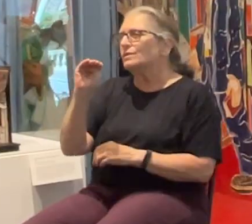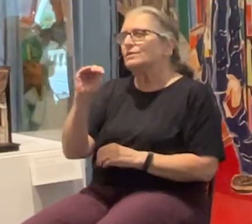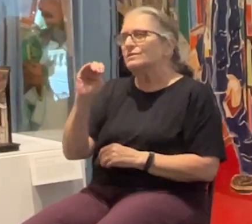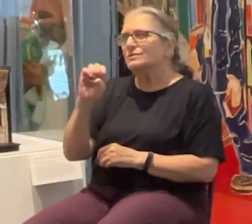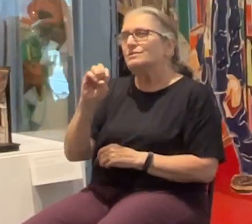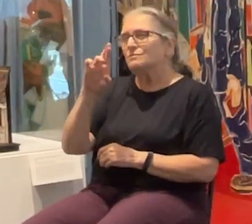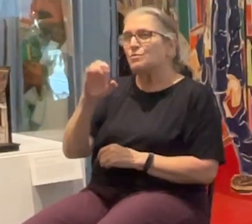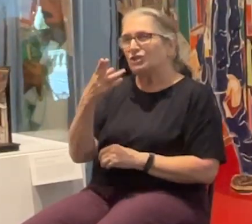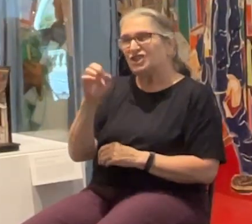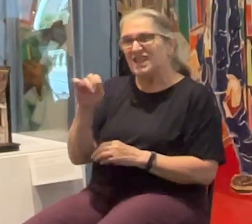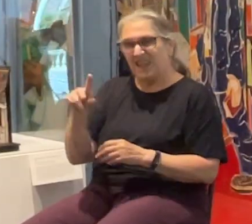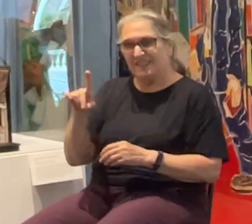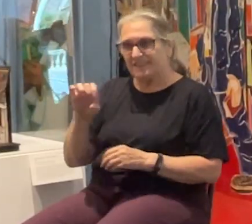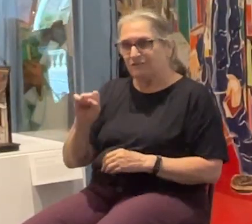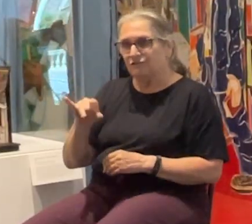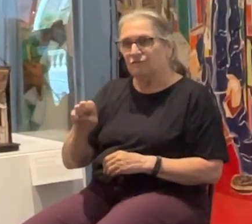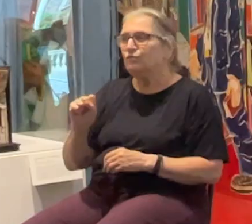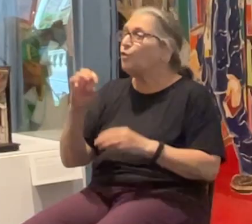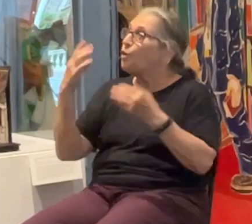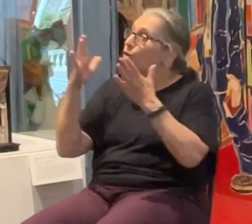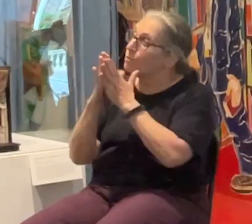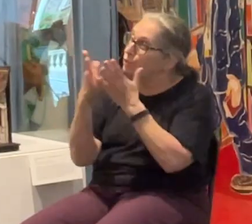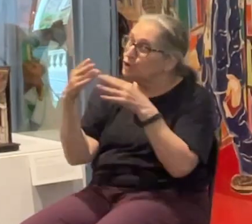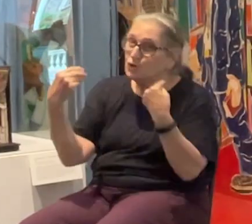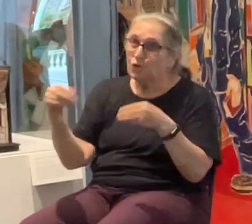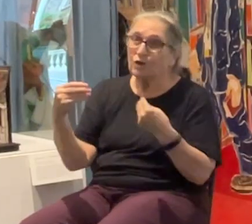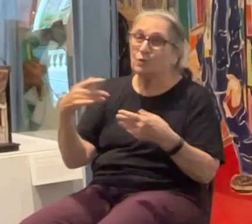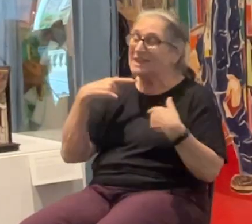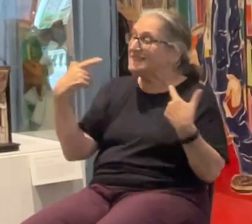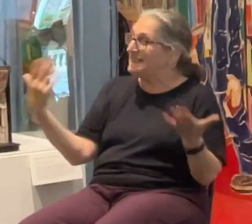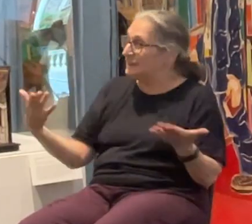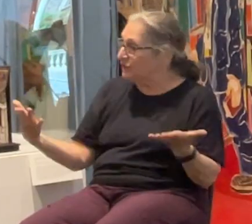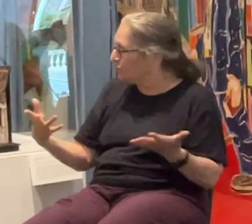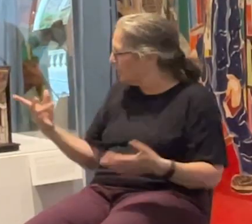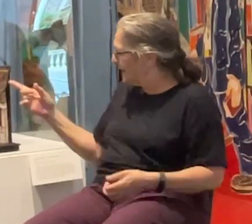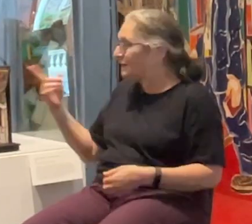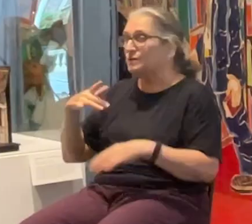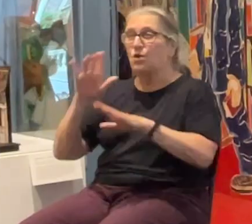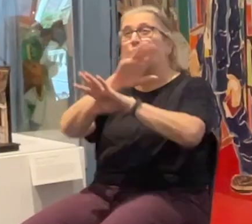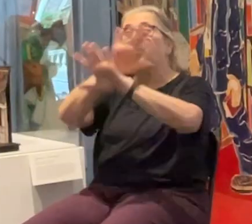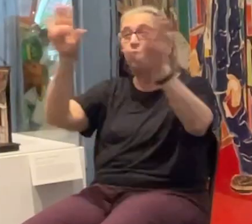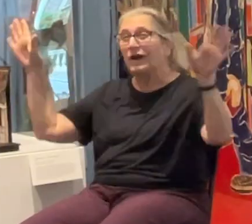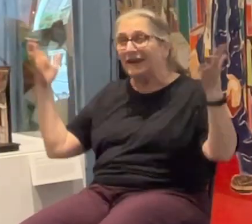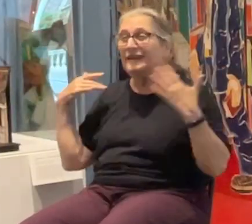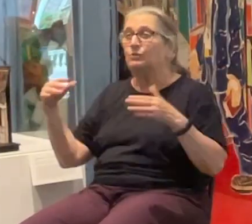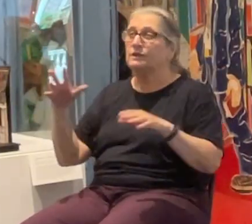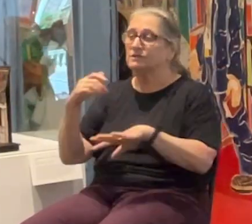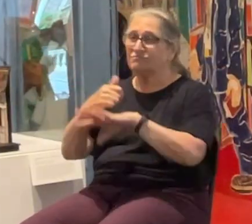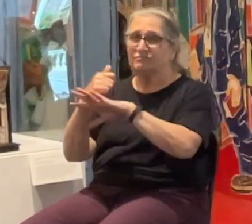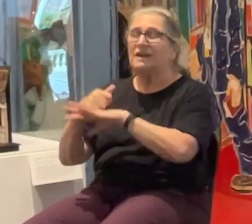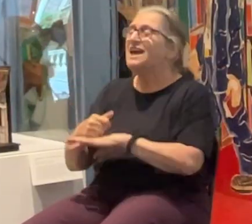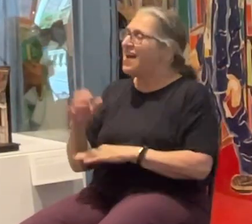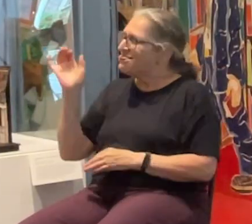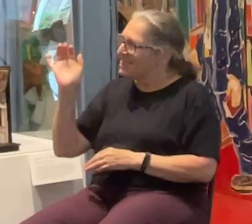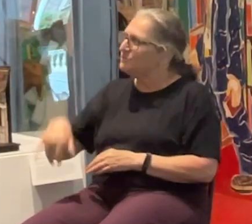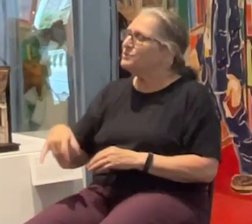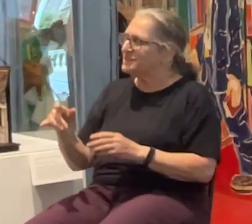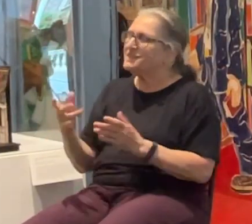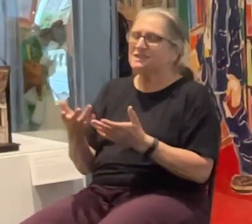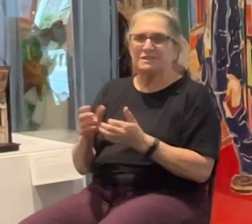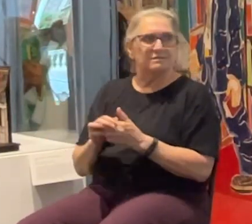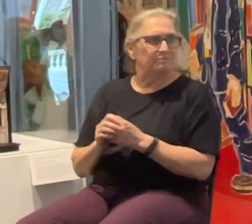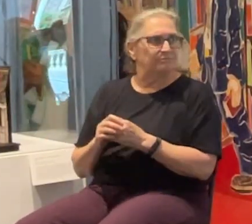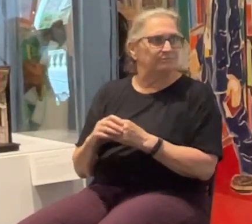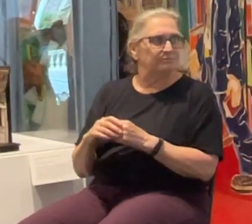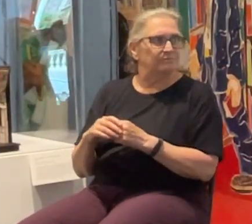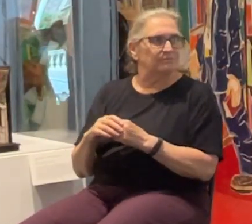when I first started working here. And then, okay, I guess you already